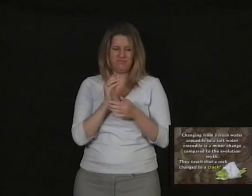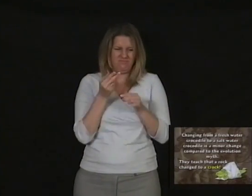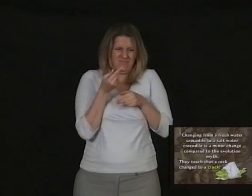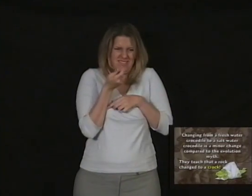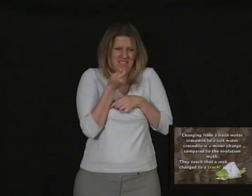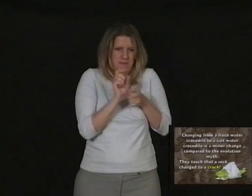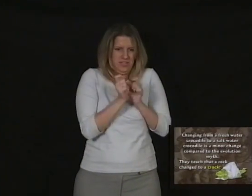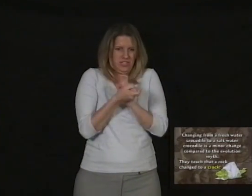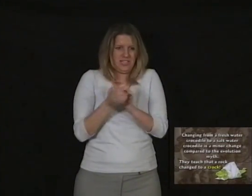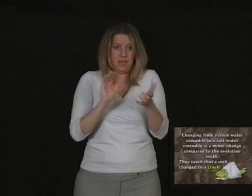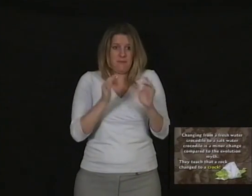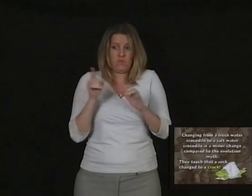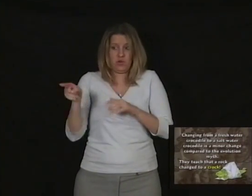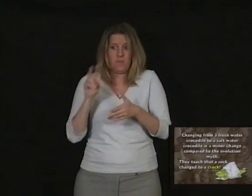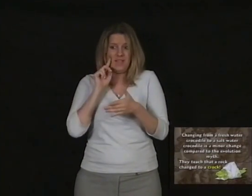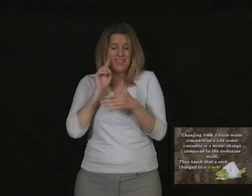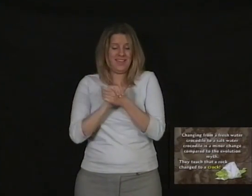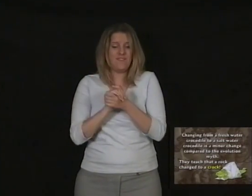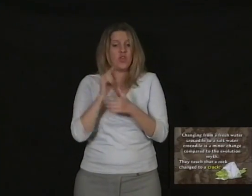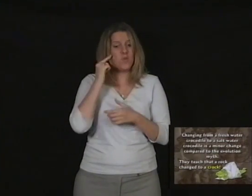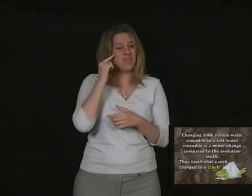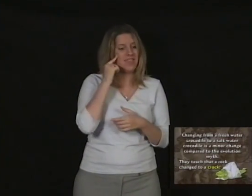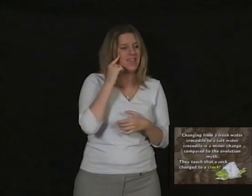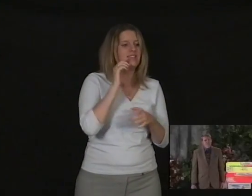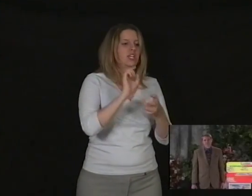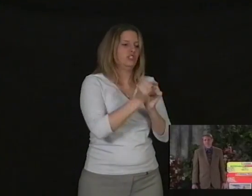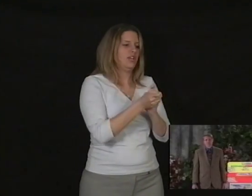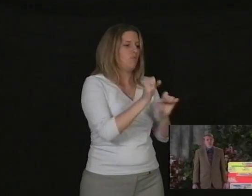believe. So you believe they changed from a rock to a croc.